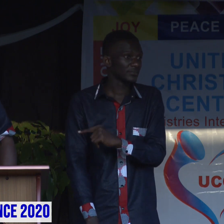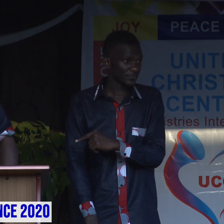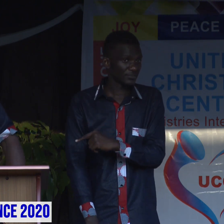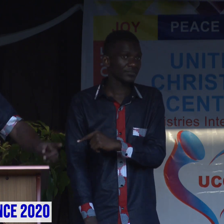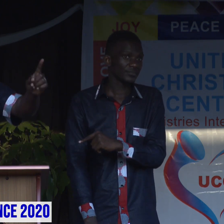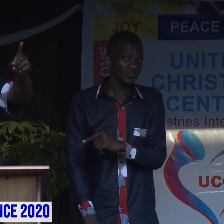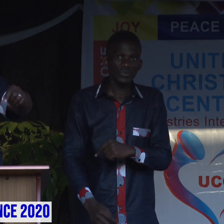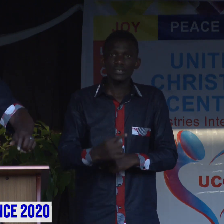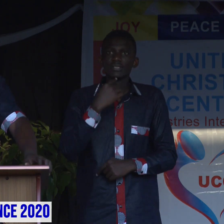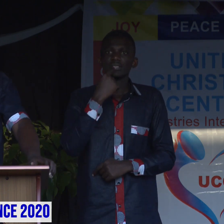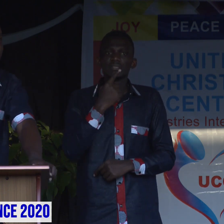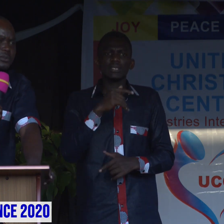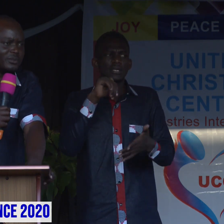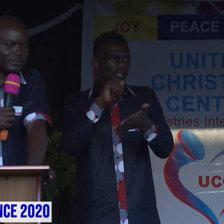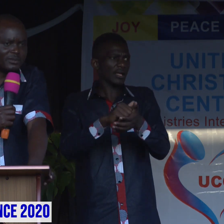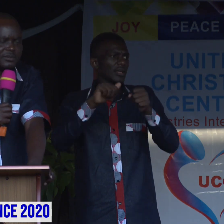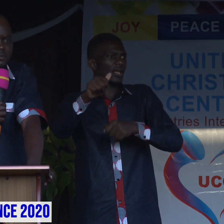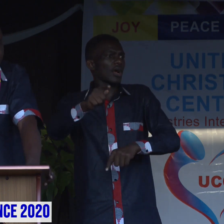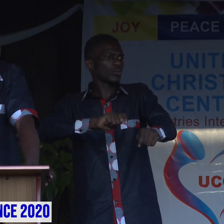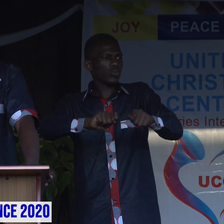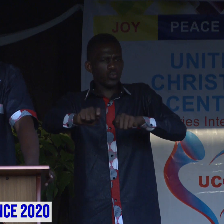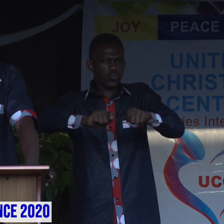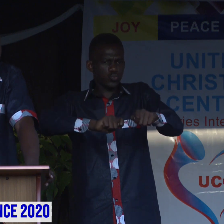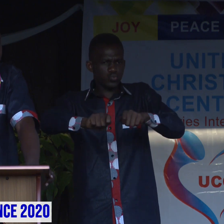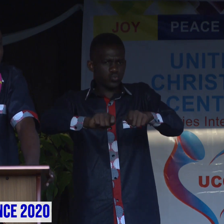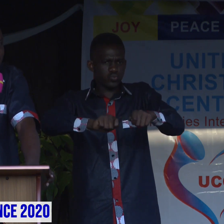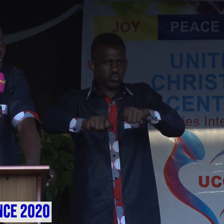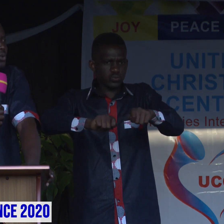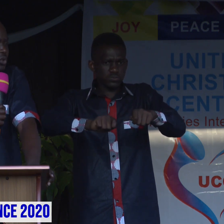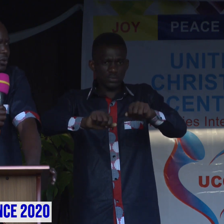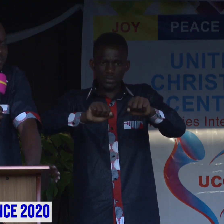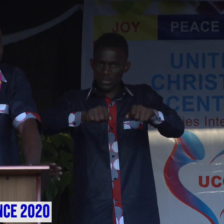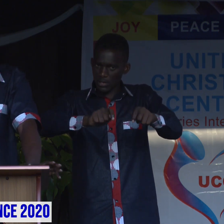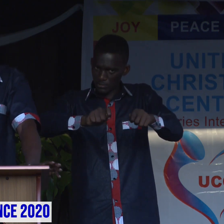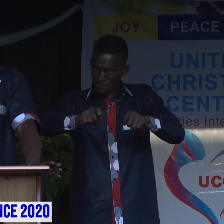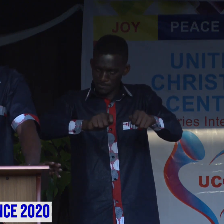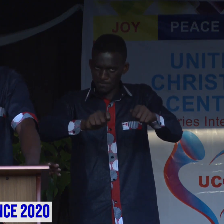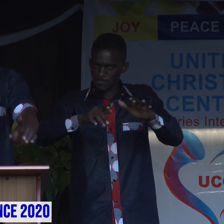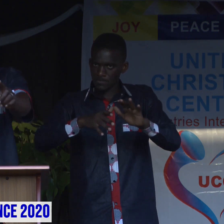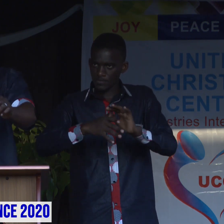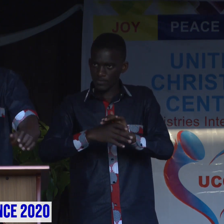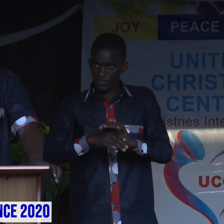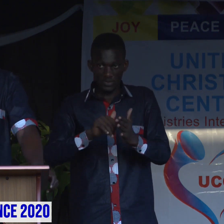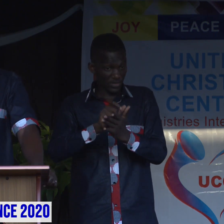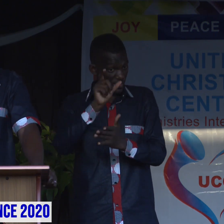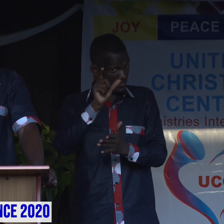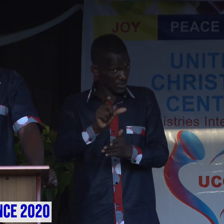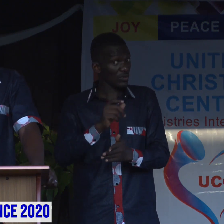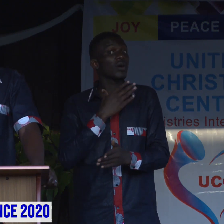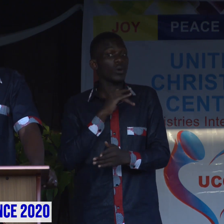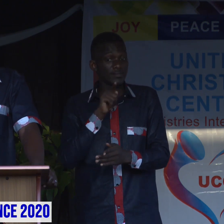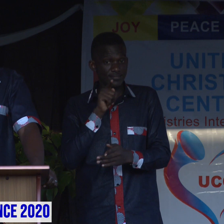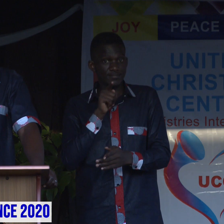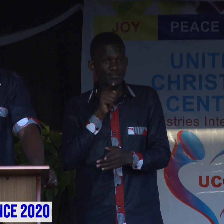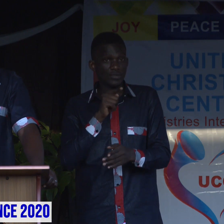me, ngagamba oyo ngenda mufuga oyo, he says I'm going to put control. This one under my control. Oyo kwenjagala oyo. It's the